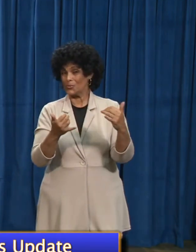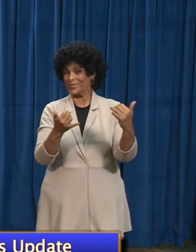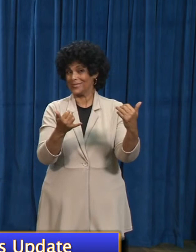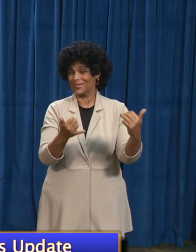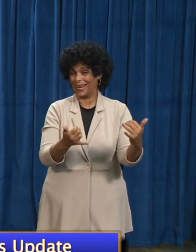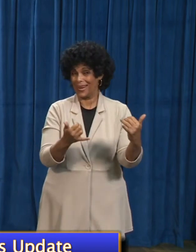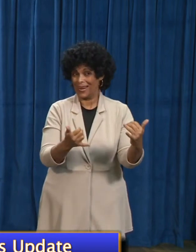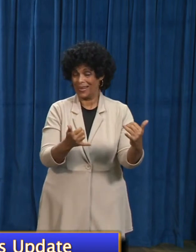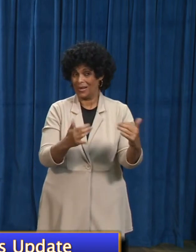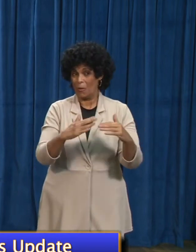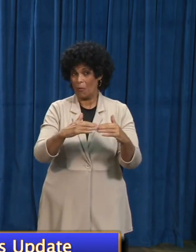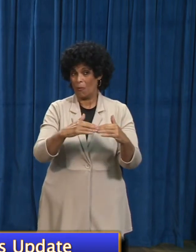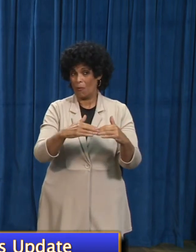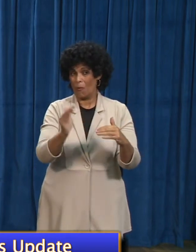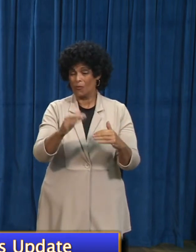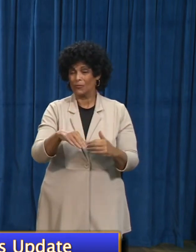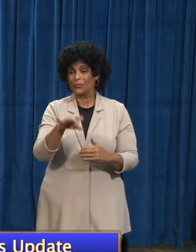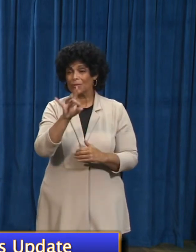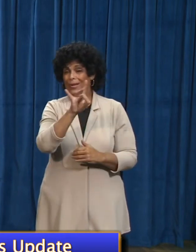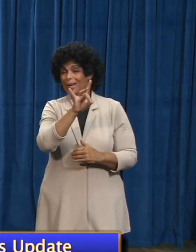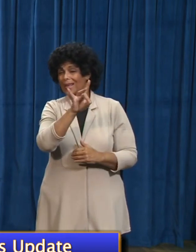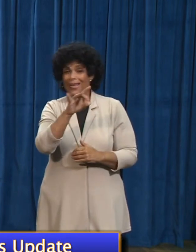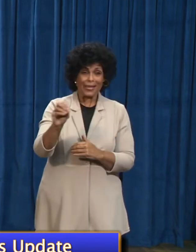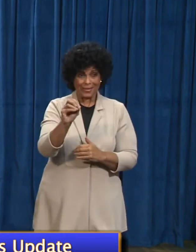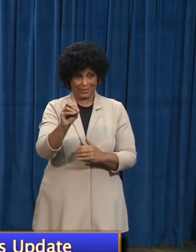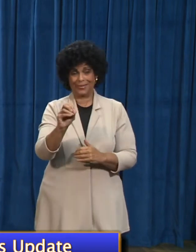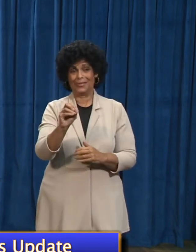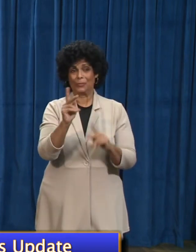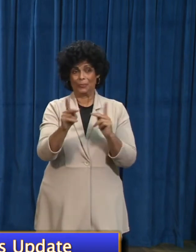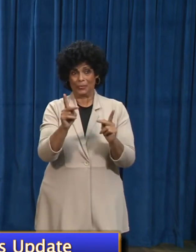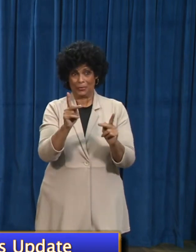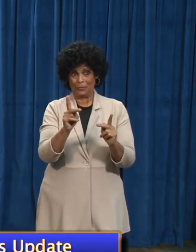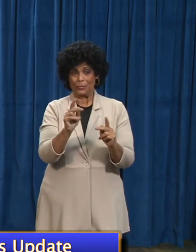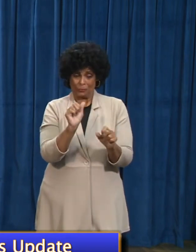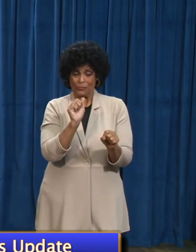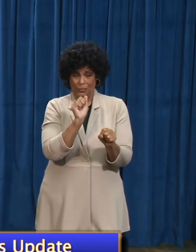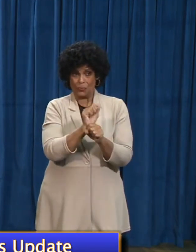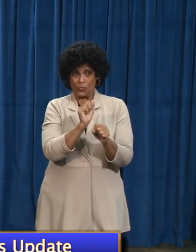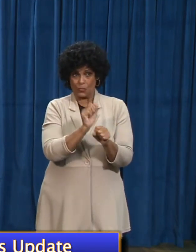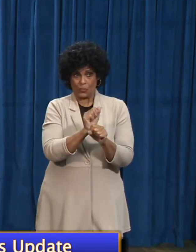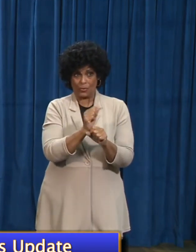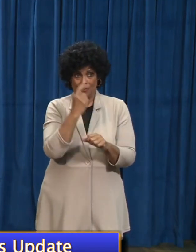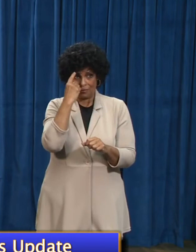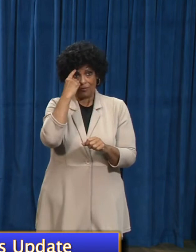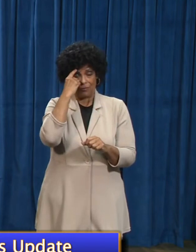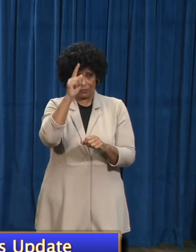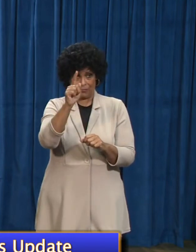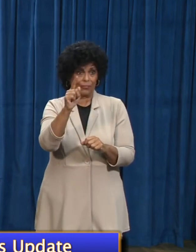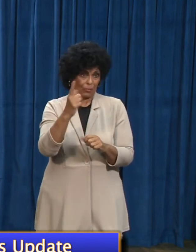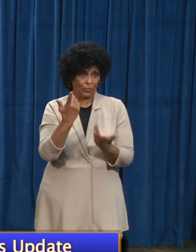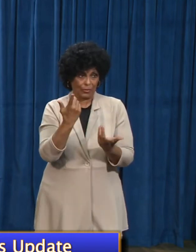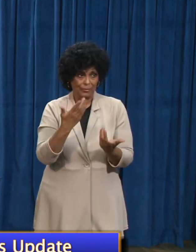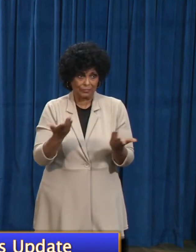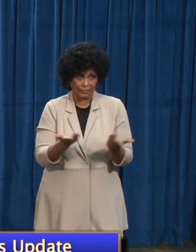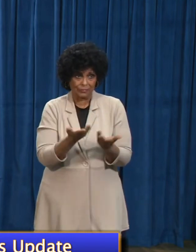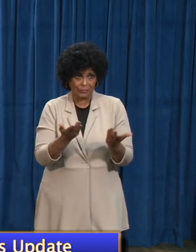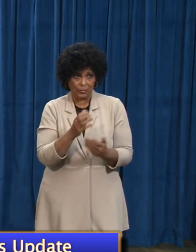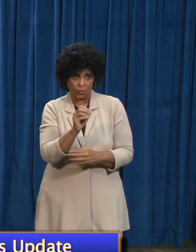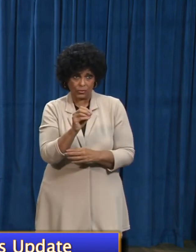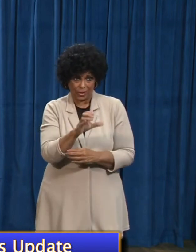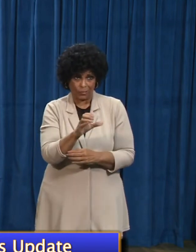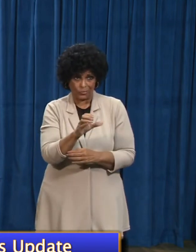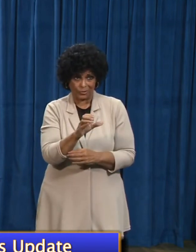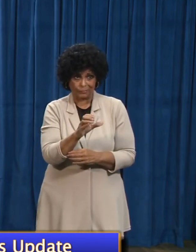80 of our own employees who are out positive with